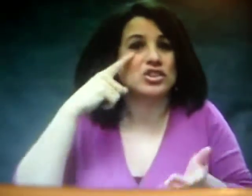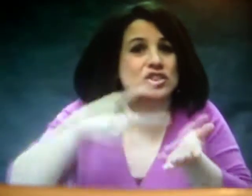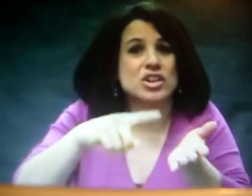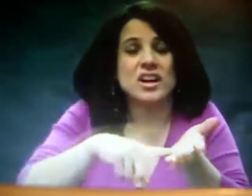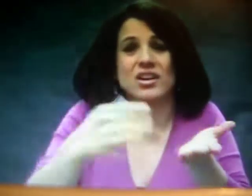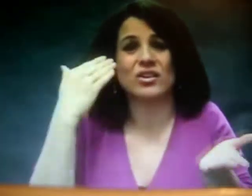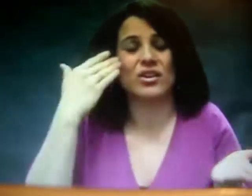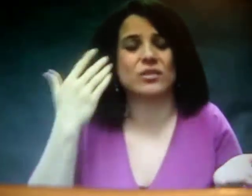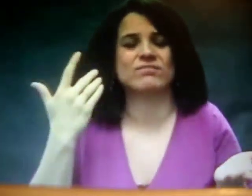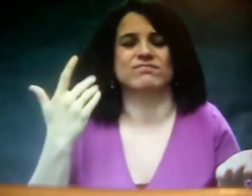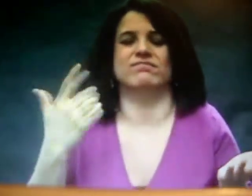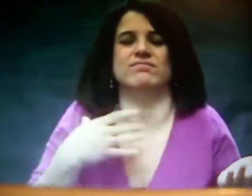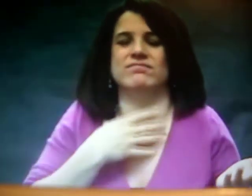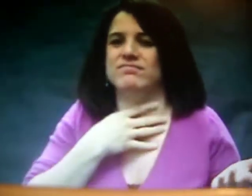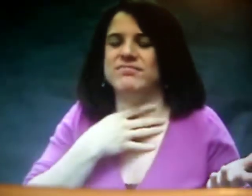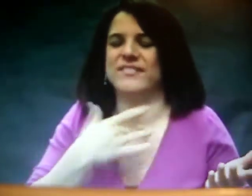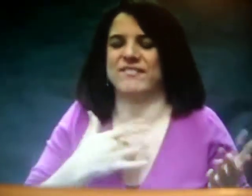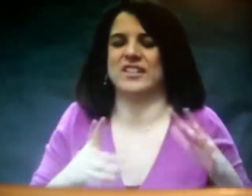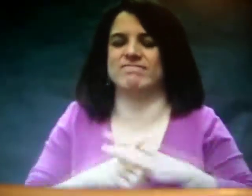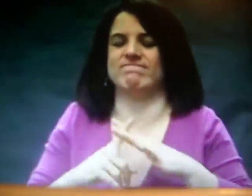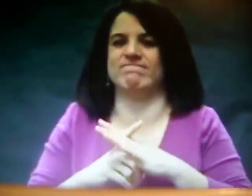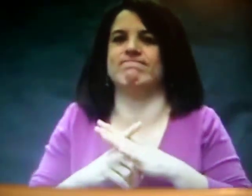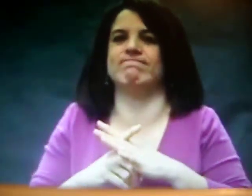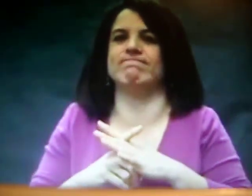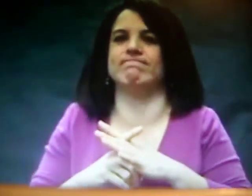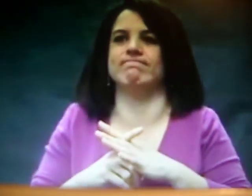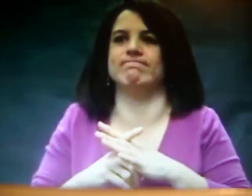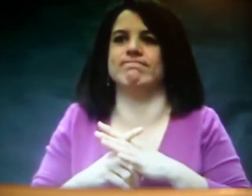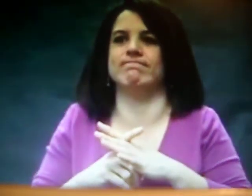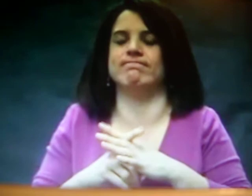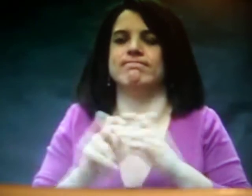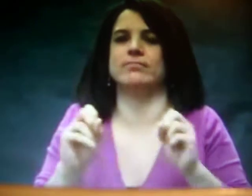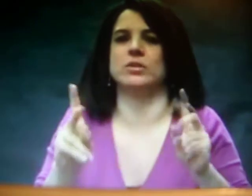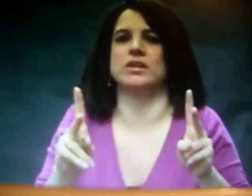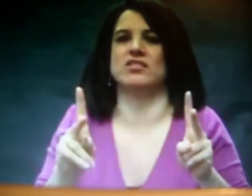to the hospital to make sure that I was okay.